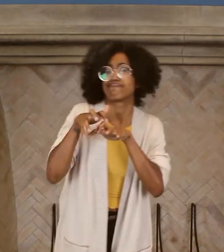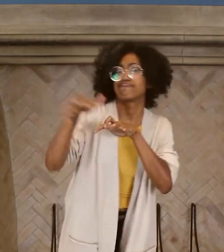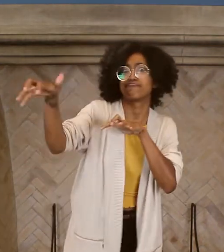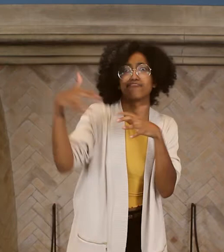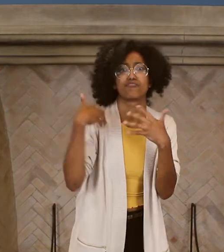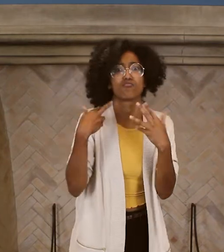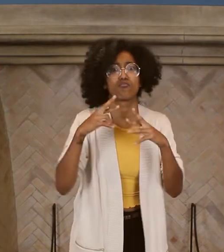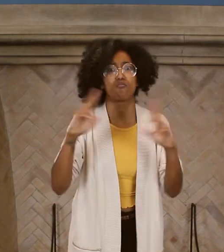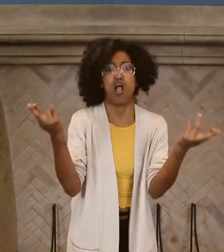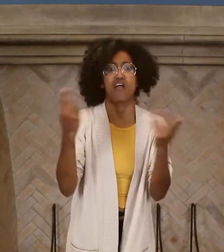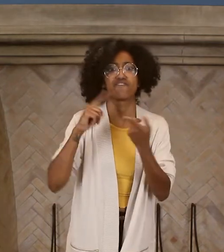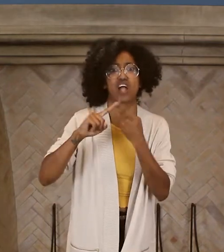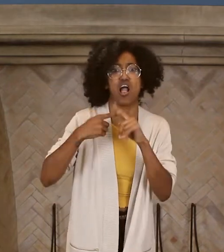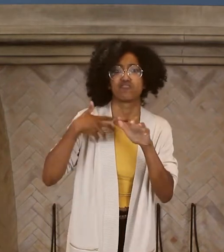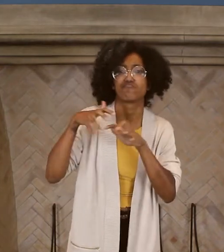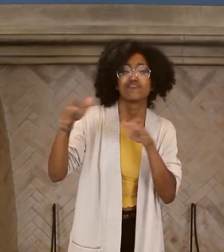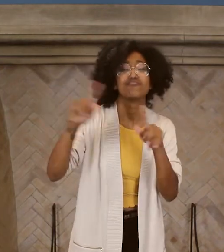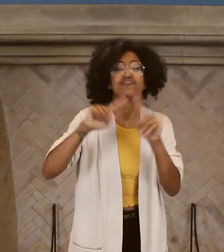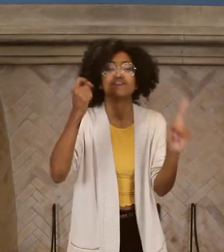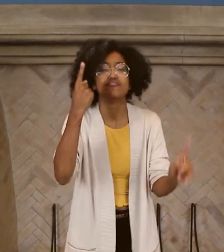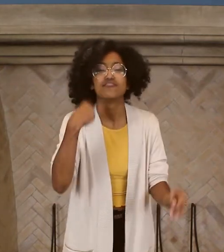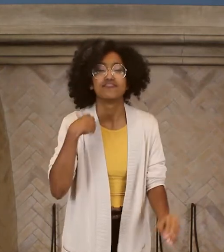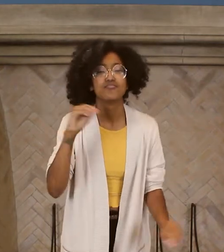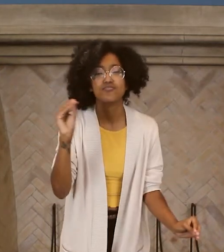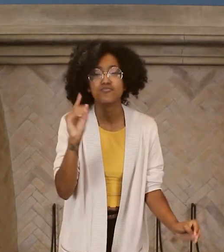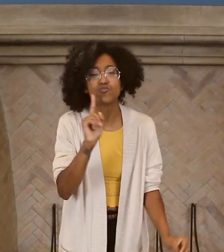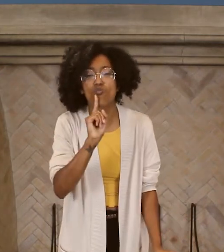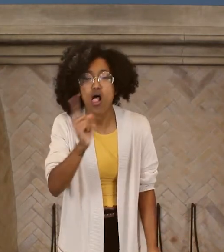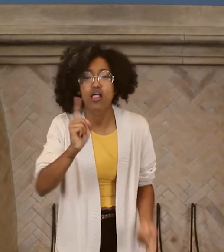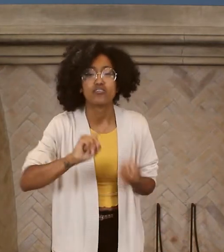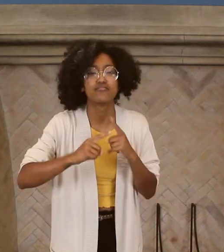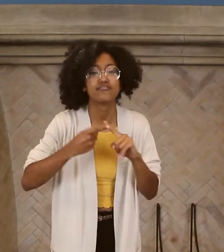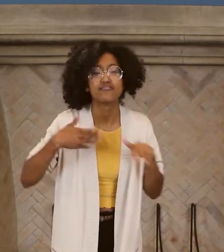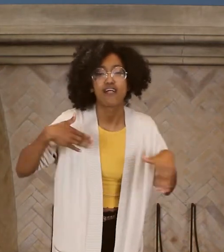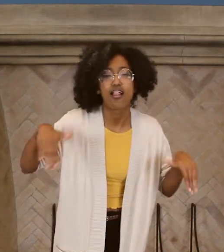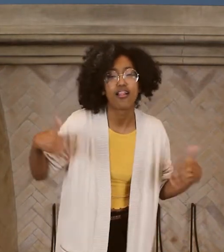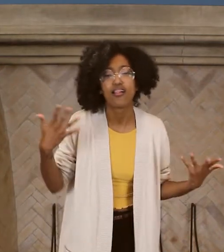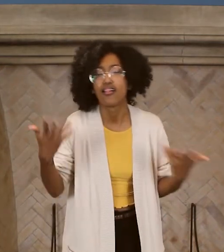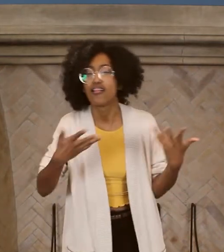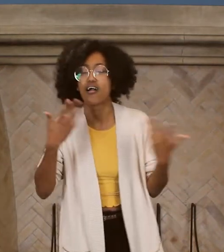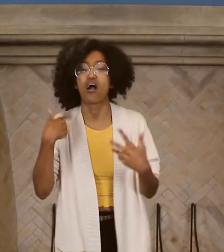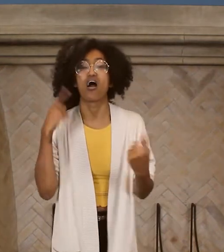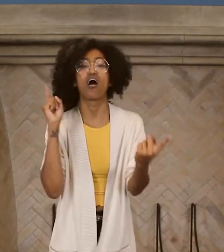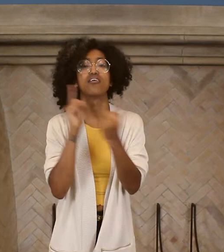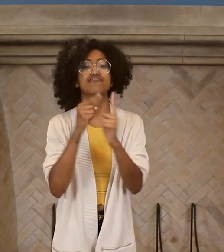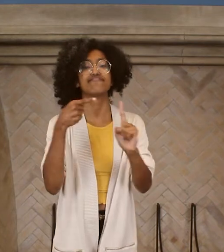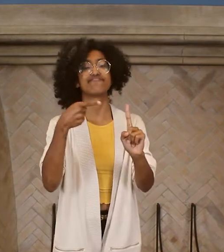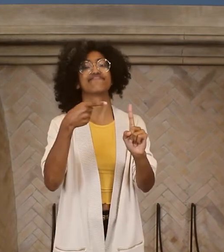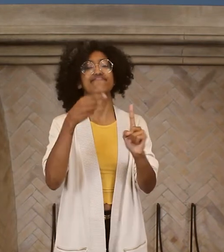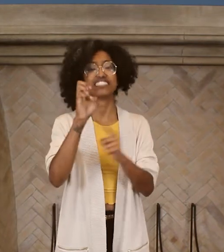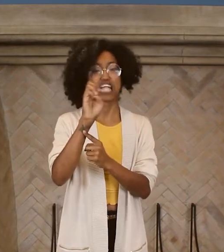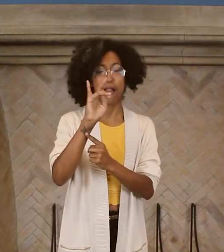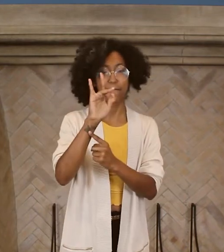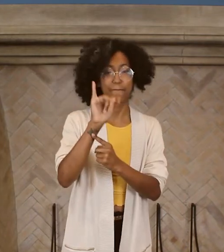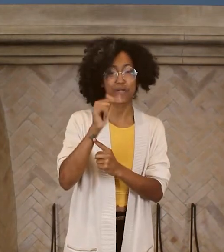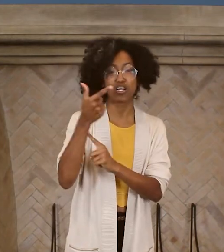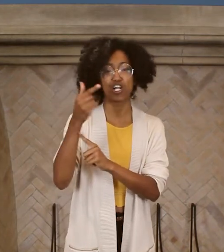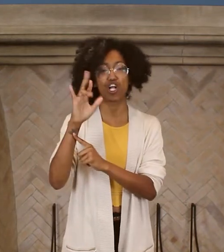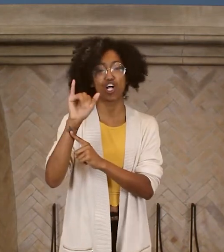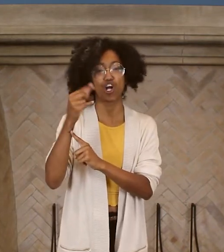You know, I was a big social butterfly. I had a lot of friends, but I didn't have any true friends